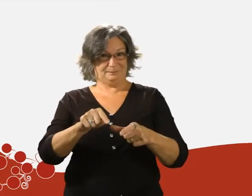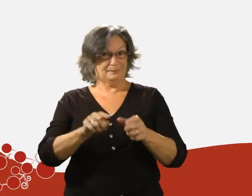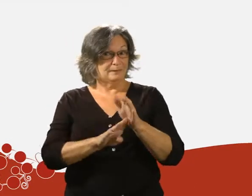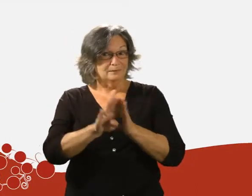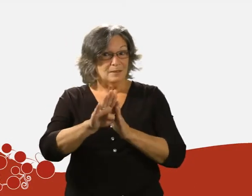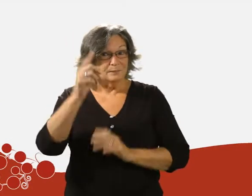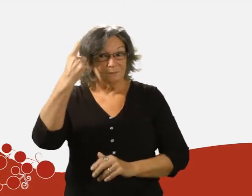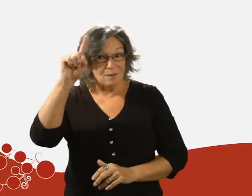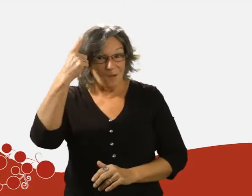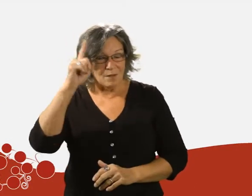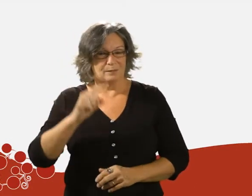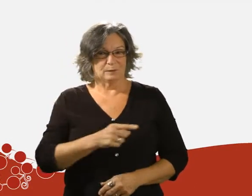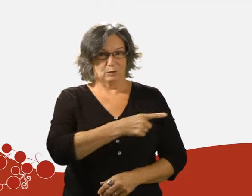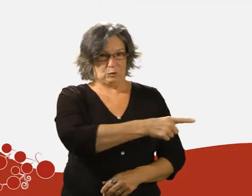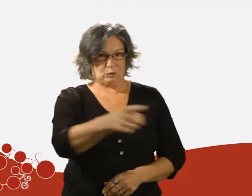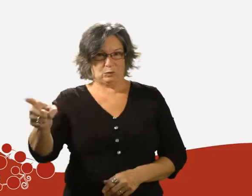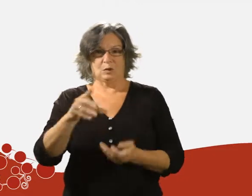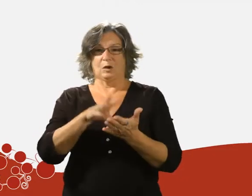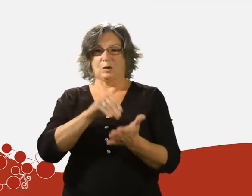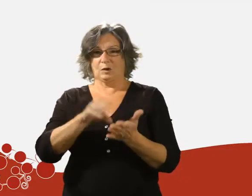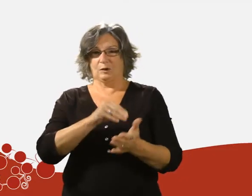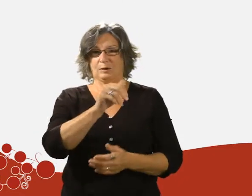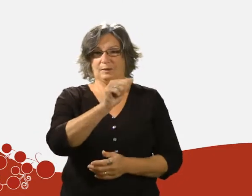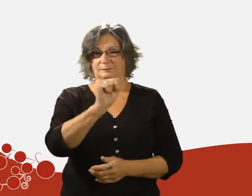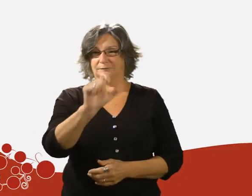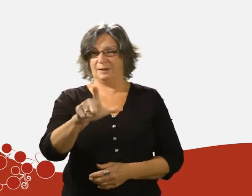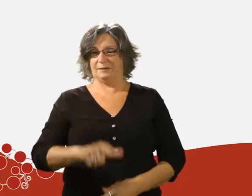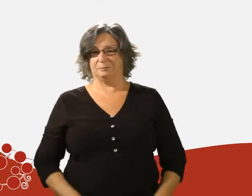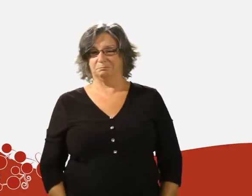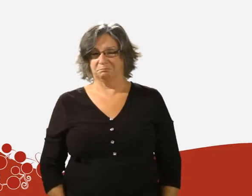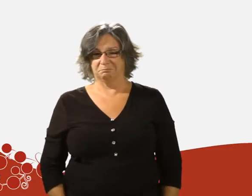This DVD was developed for people who are learning American Sign Language, or ASL.